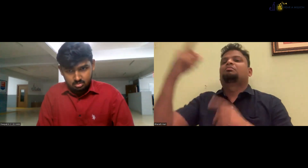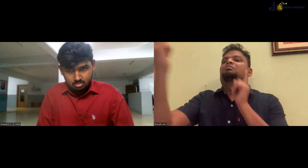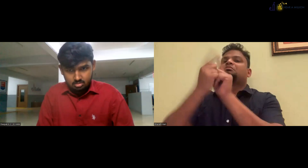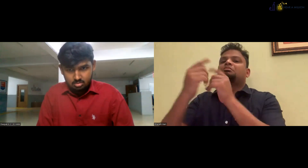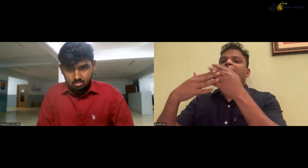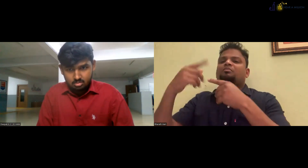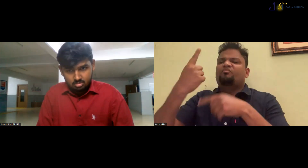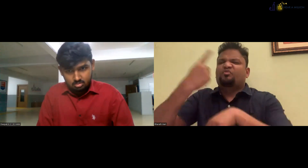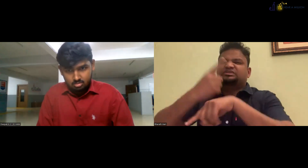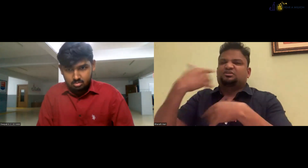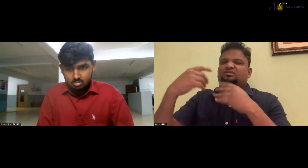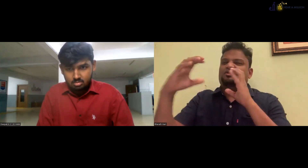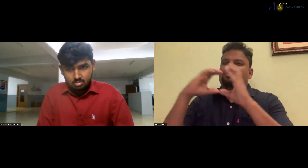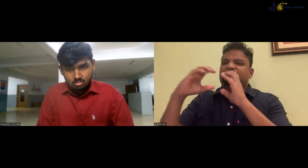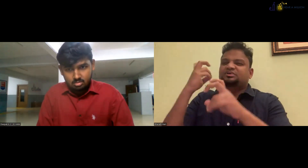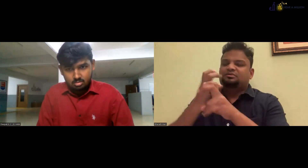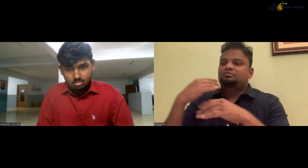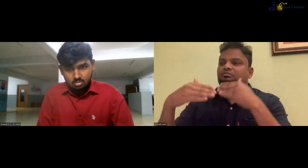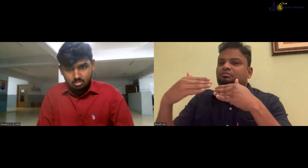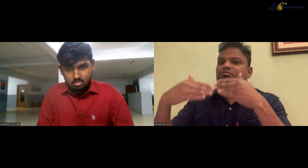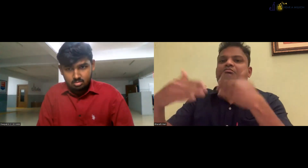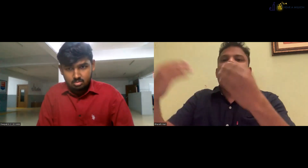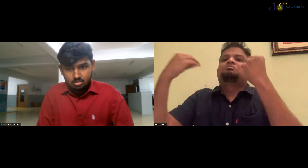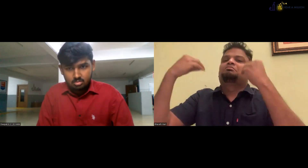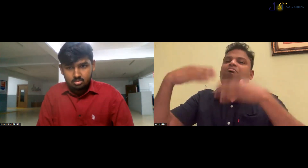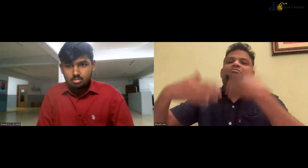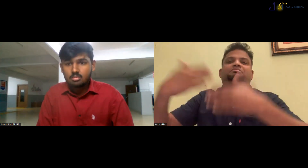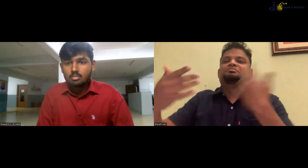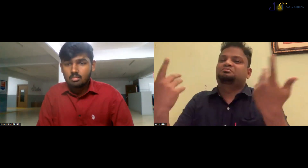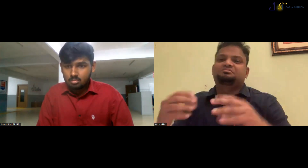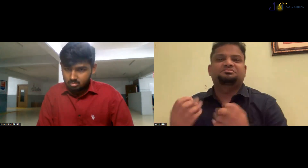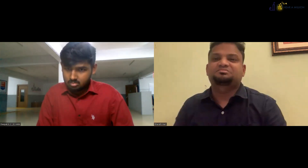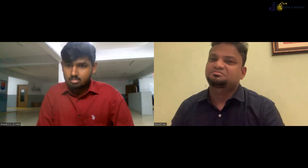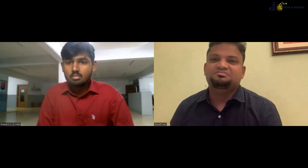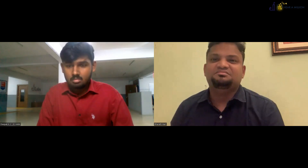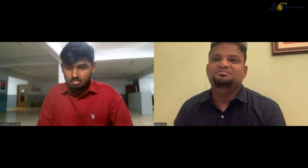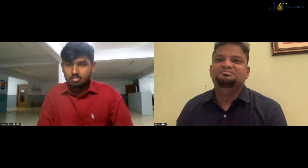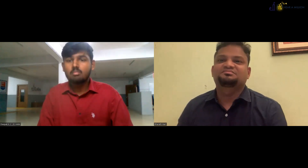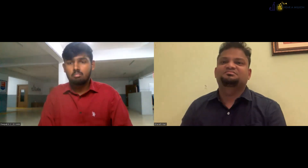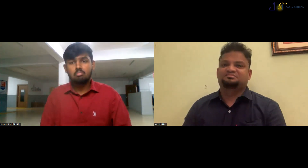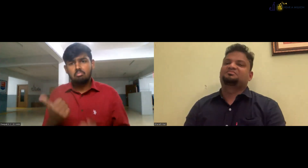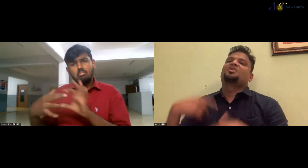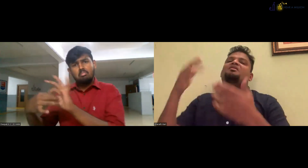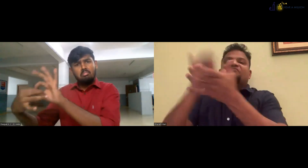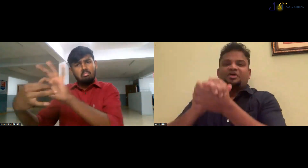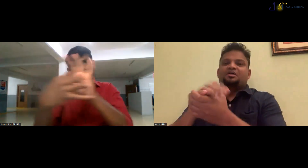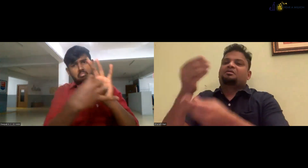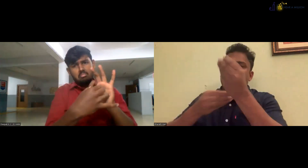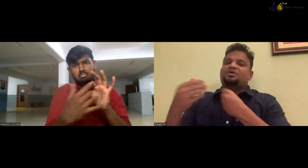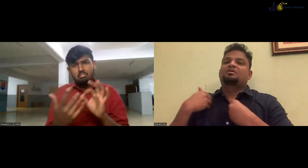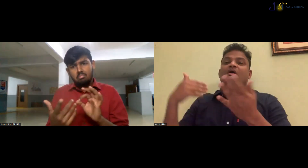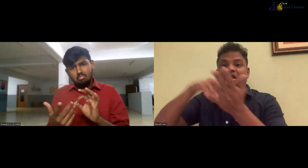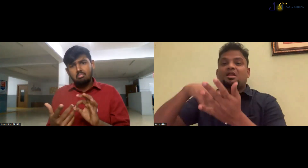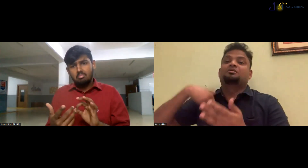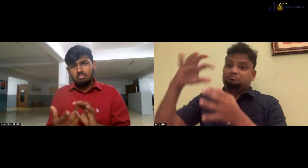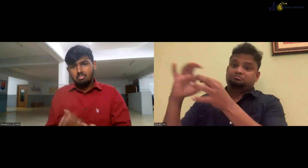can help me out, I would like to visit Jammu and Kashmir. So in the beginning, it was quite difficult to communicate with the other people.